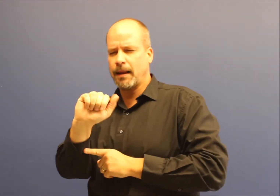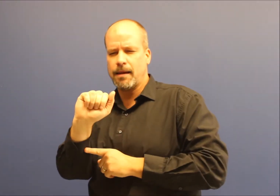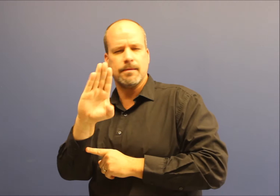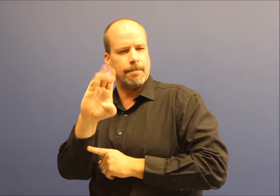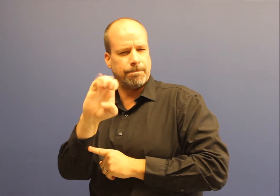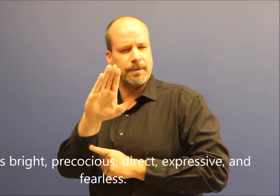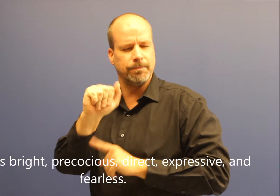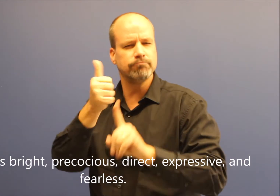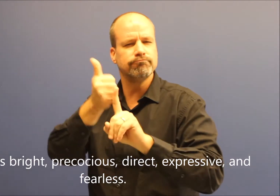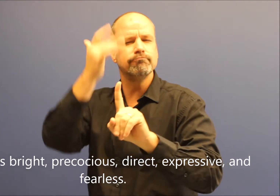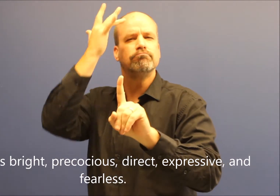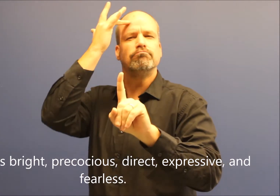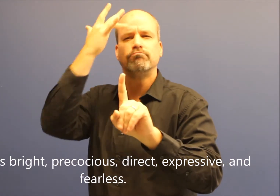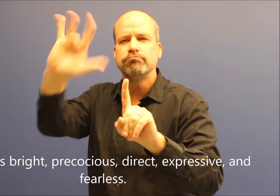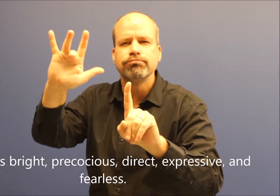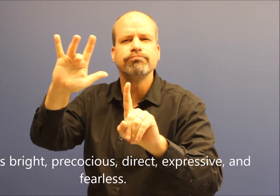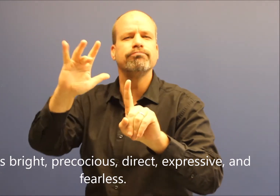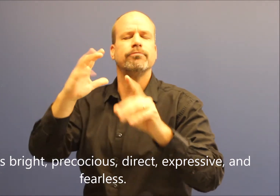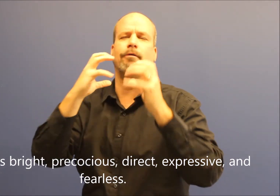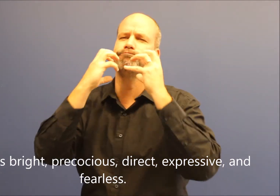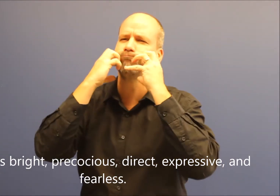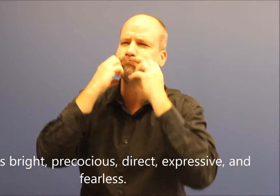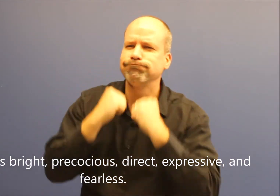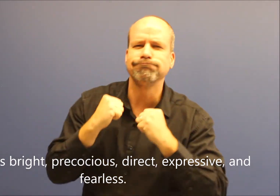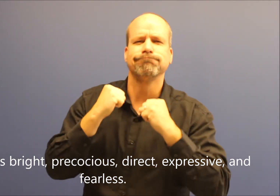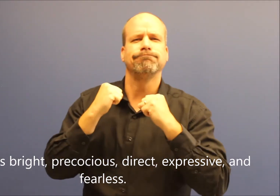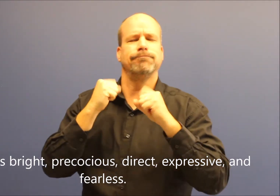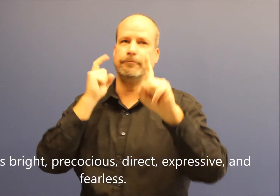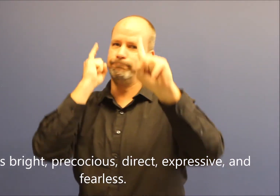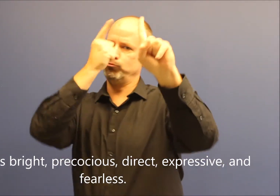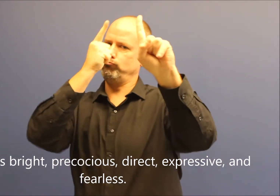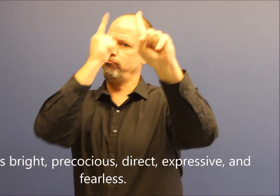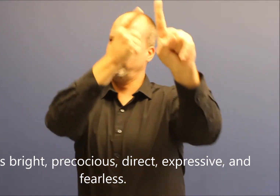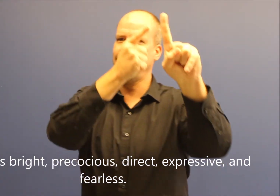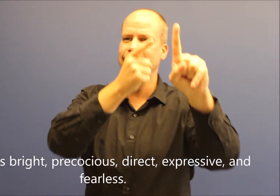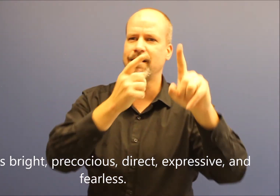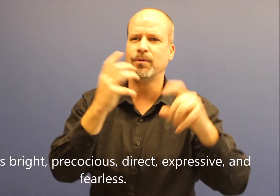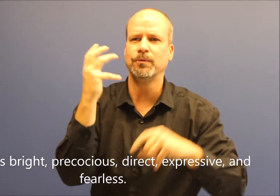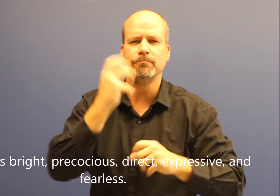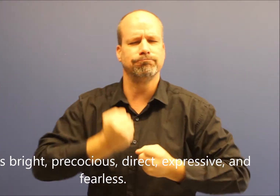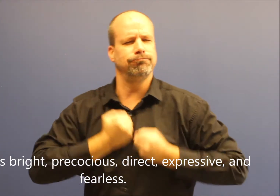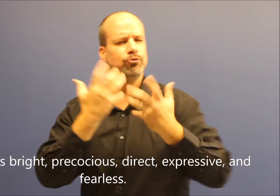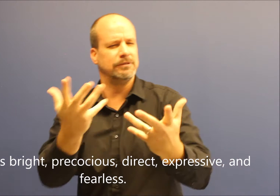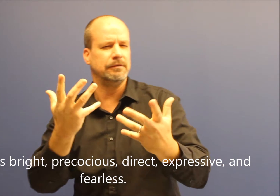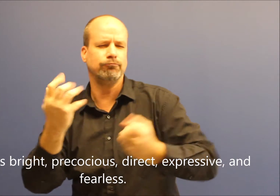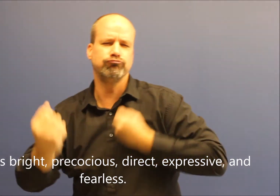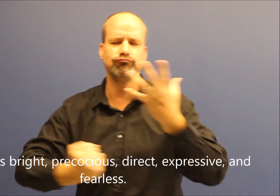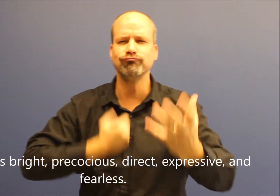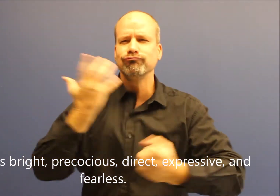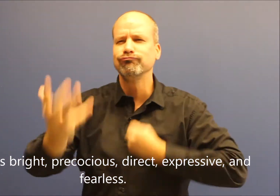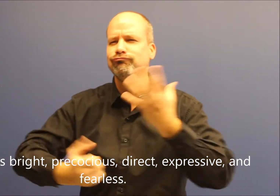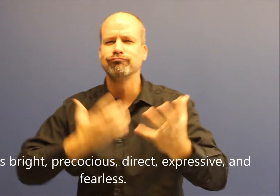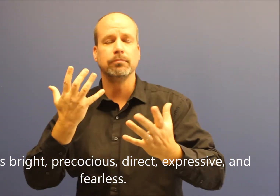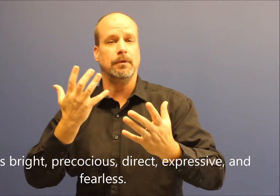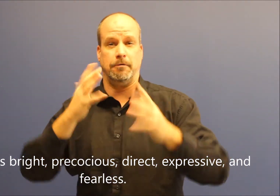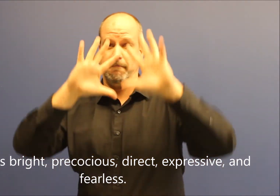Baba is bright, precocious, direct, expressive, and